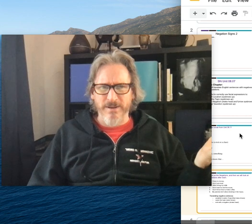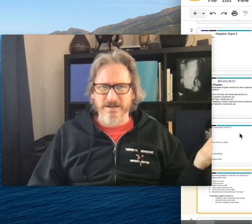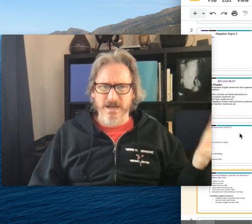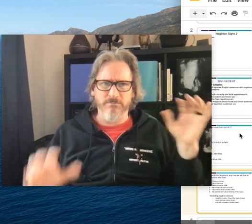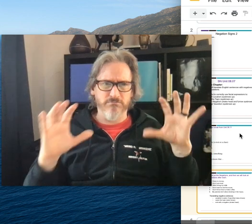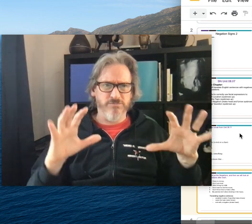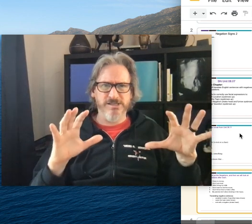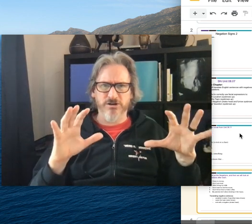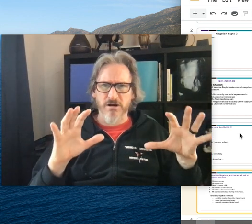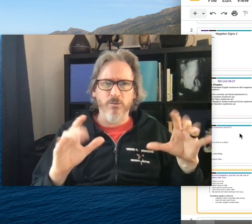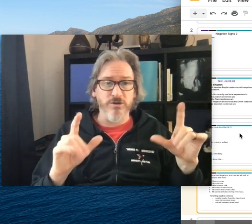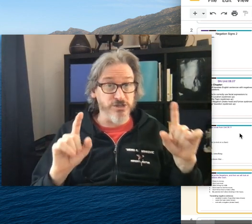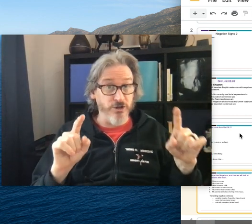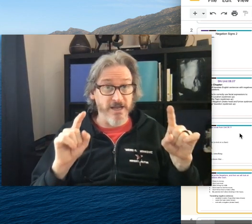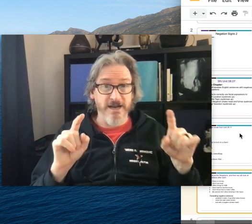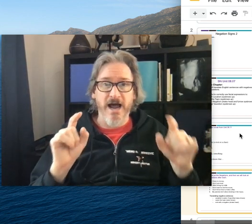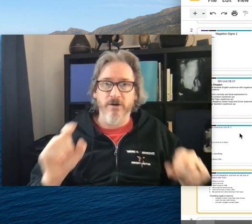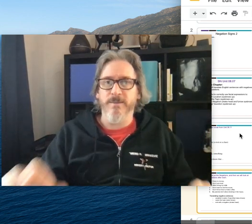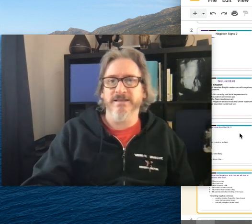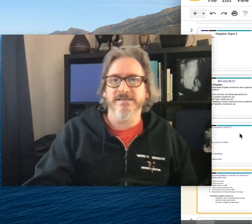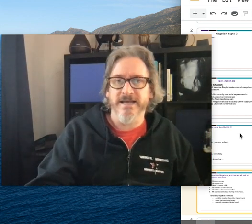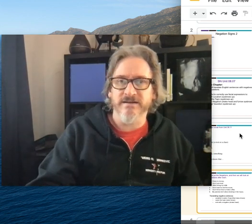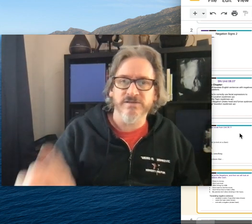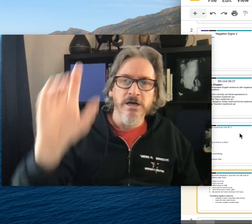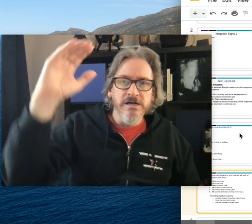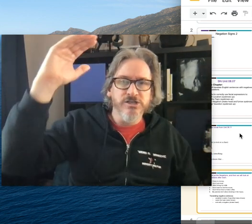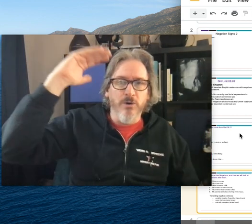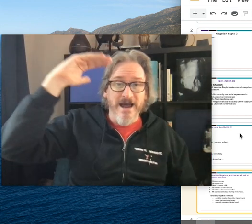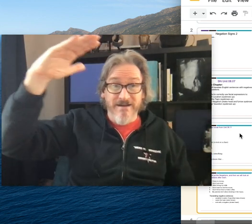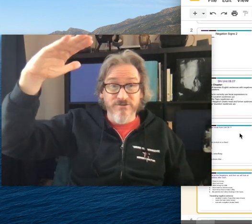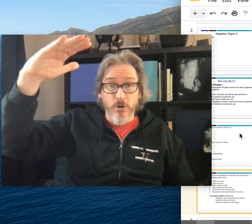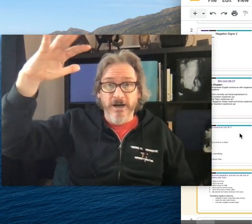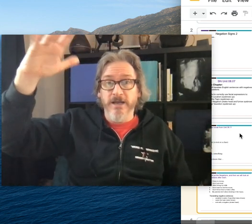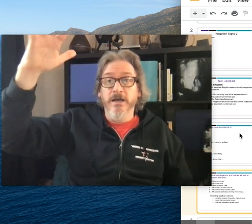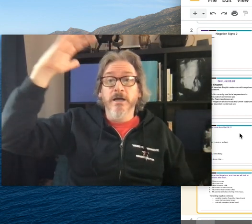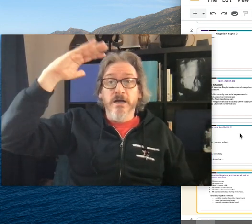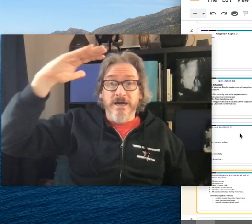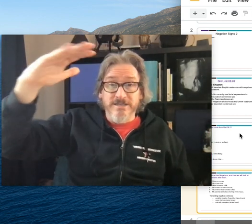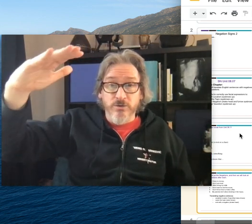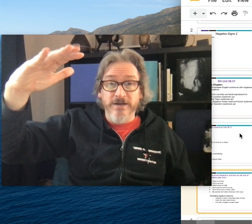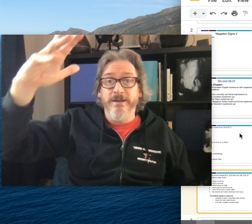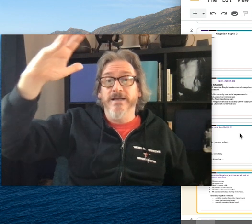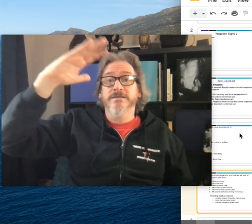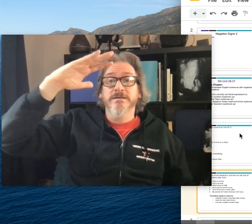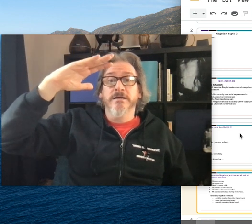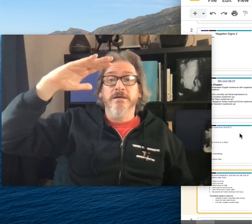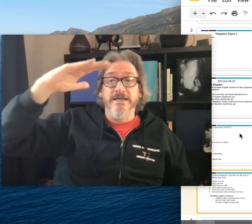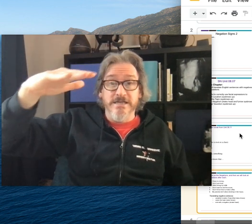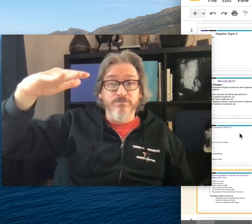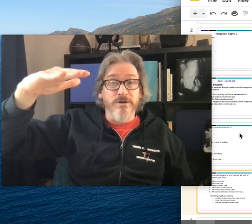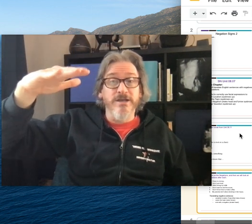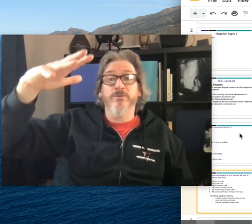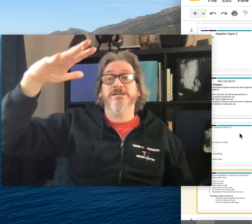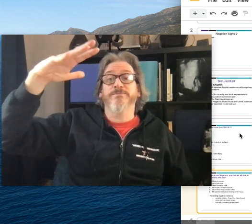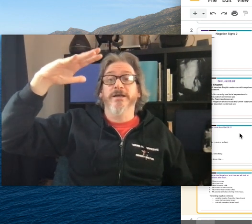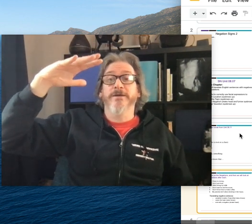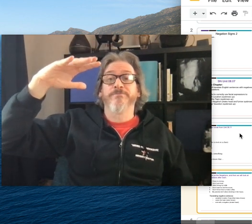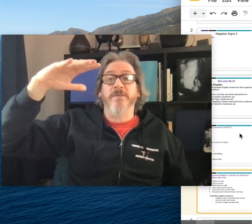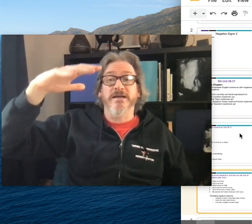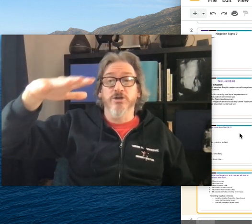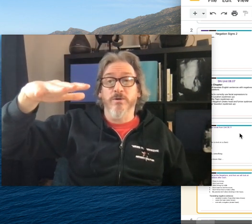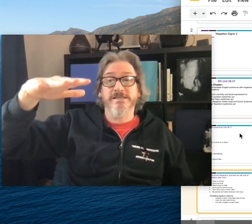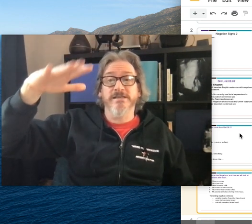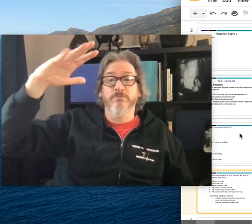one step at a time. Start out with just looking at how to make these negatives. So I have no money. I don't eat meat. I didn't bring my